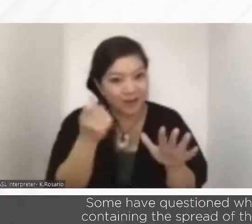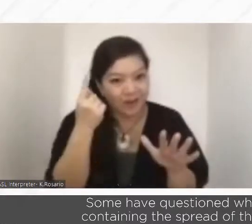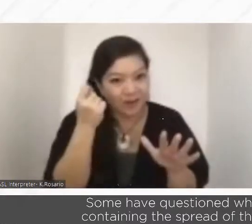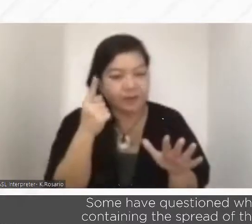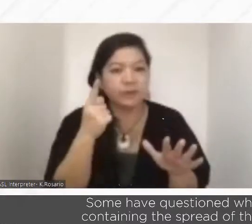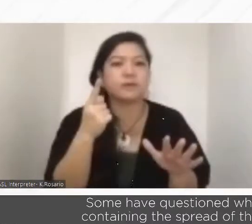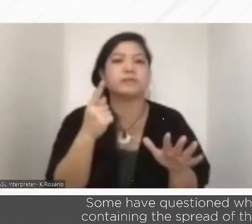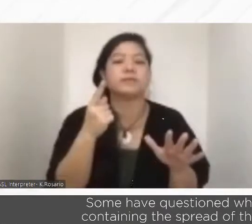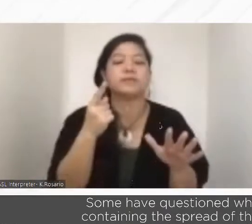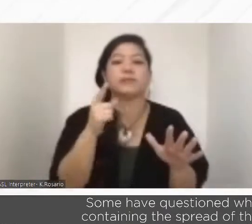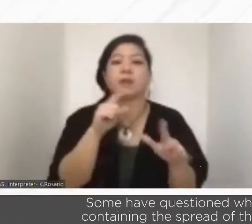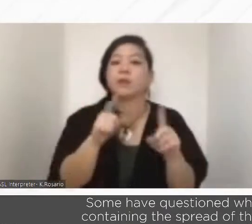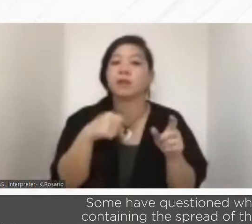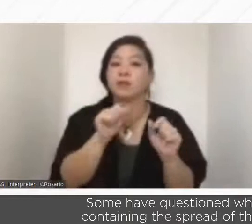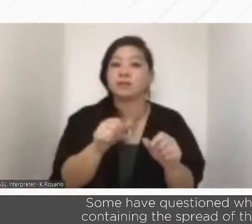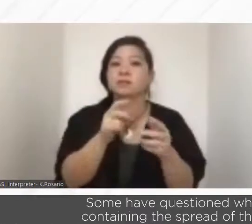and we can do it if we all work together.